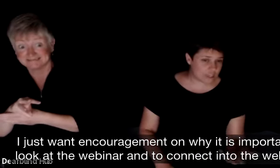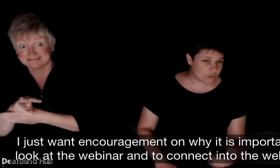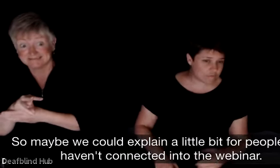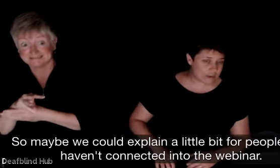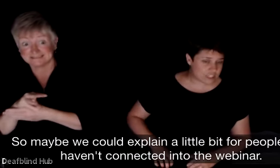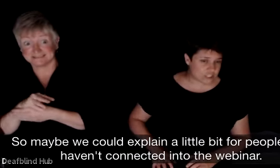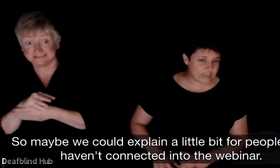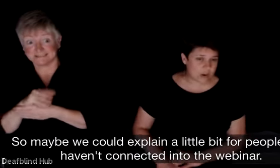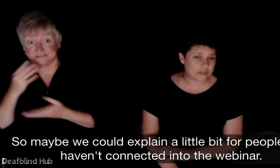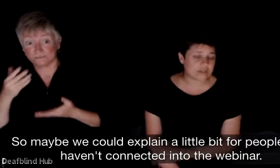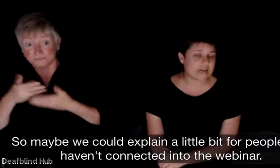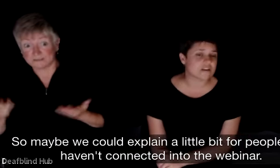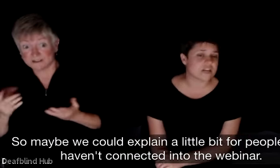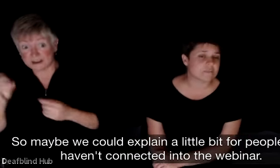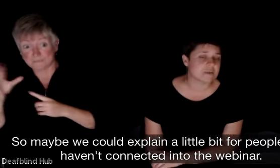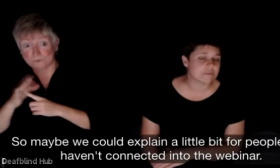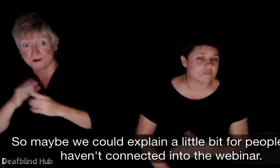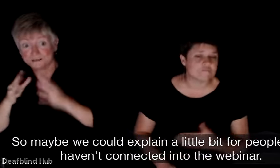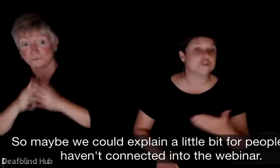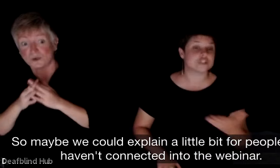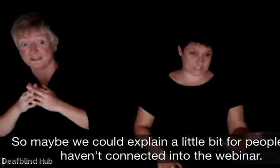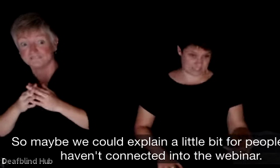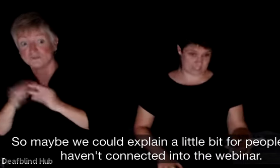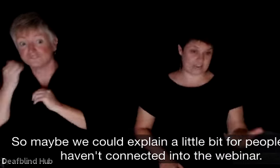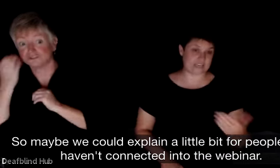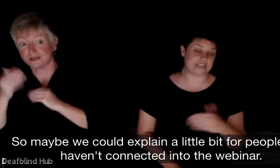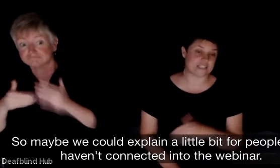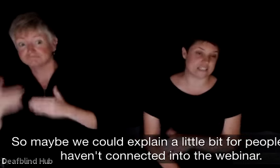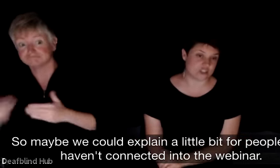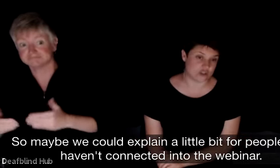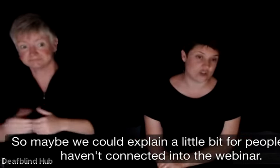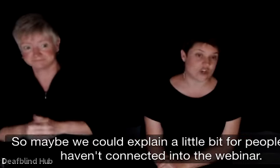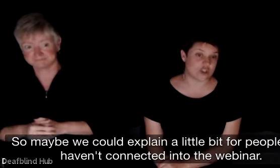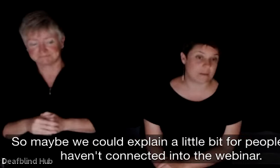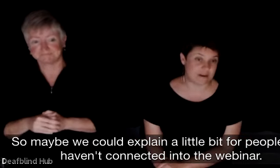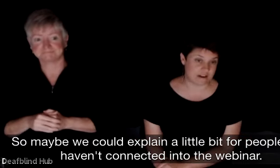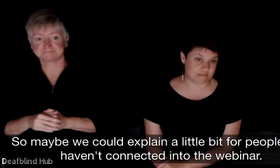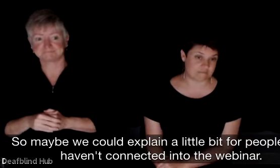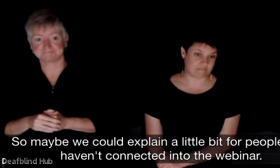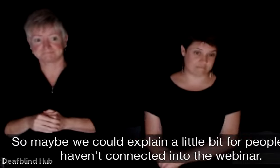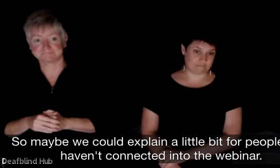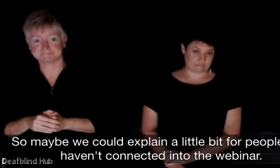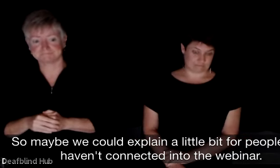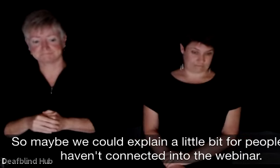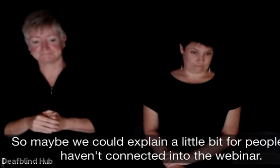get that new information, and how are we going to encourage other people in the future to start connecting into the webinar?